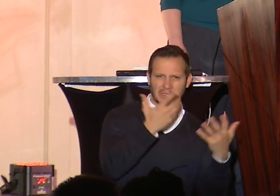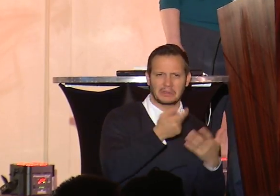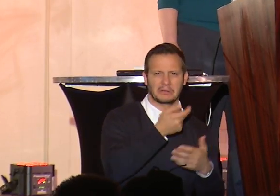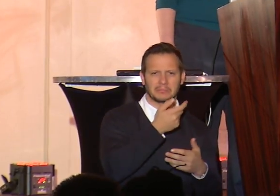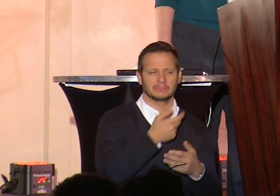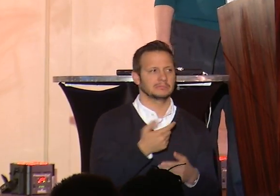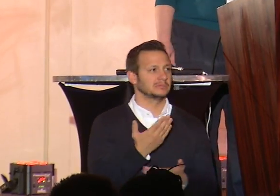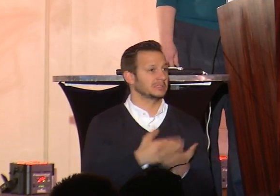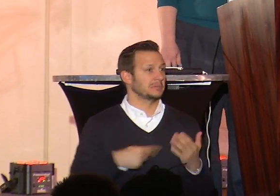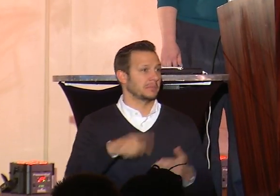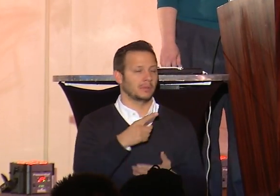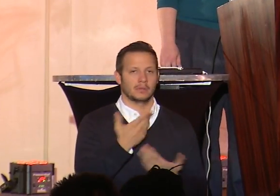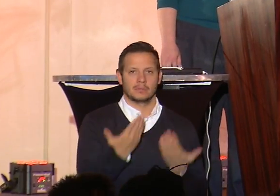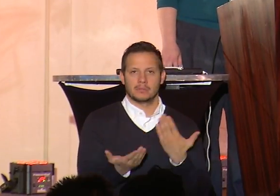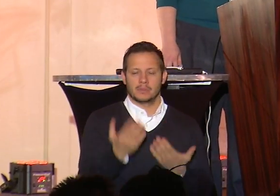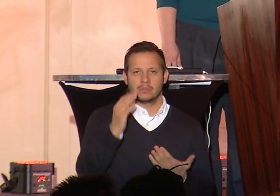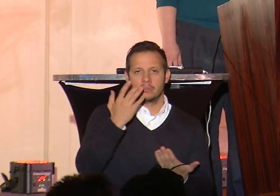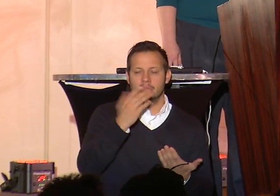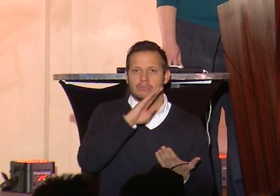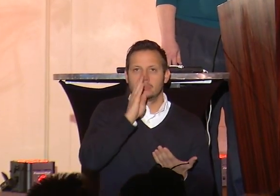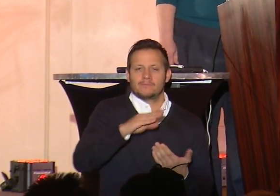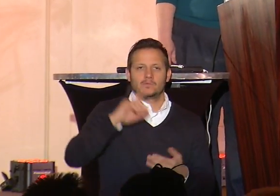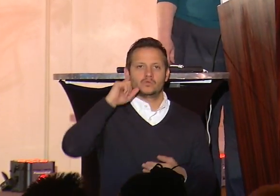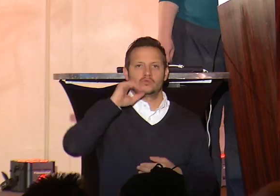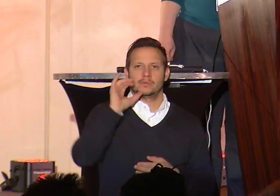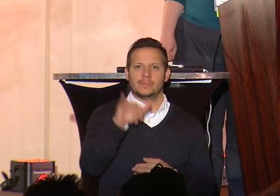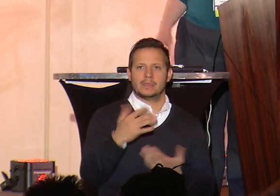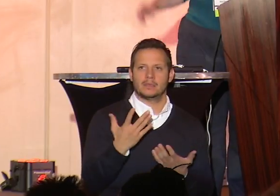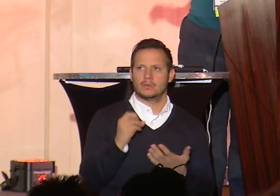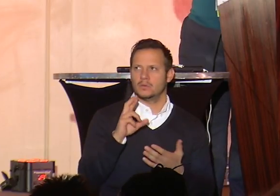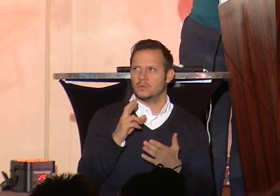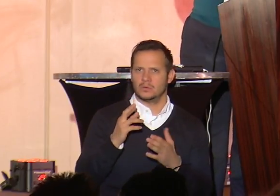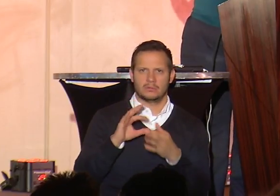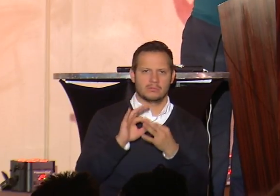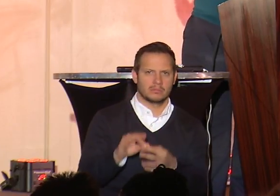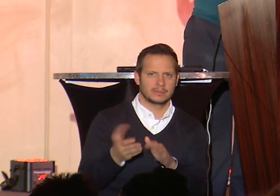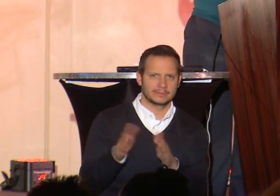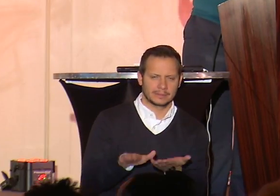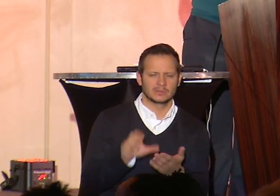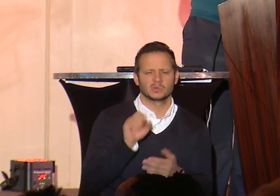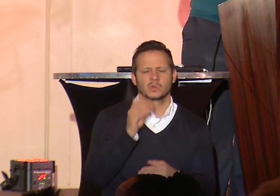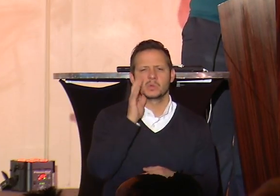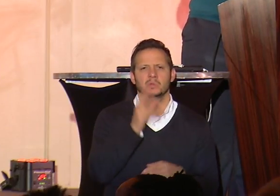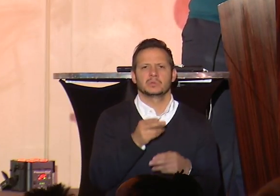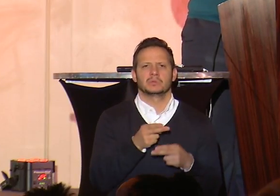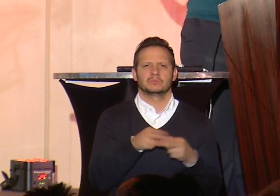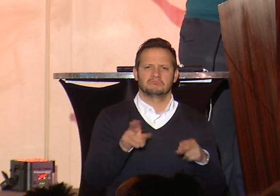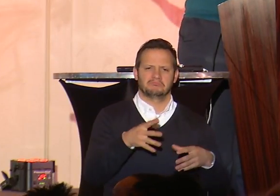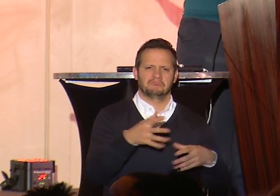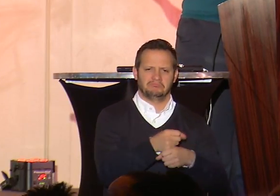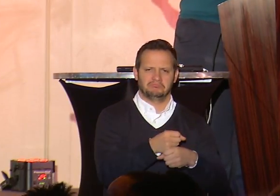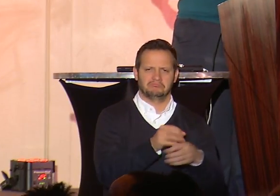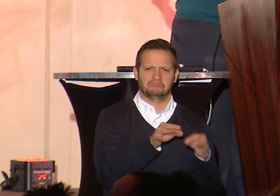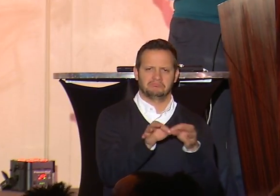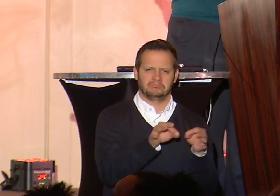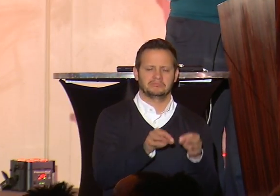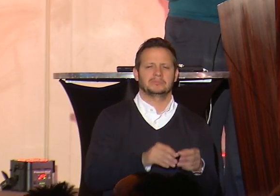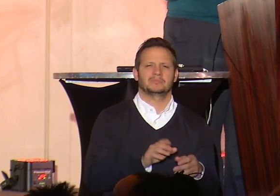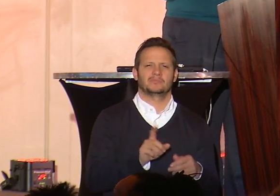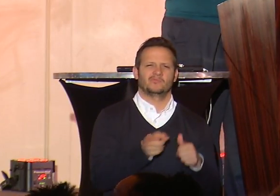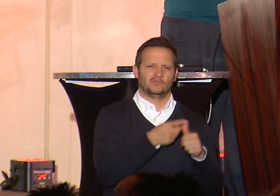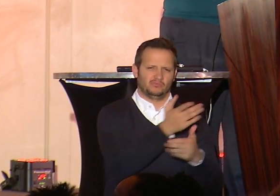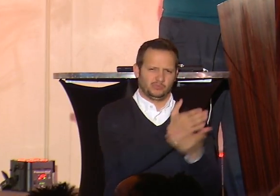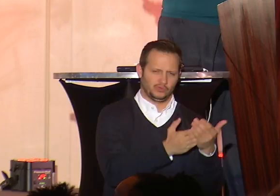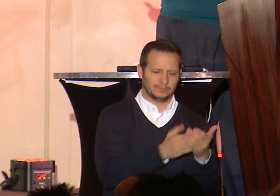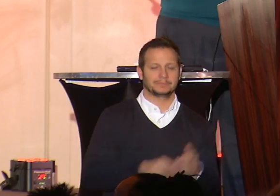or know about some of the things that are going on about dying. So I'm gonna do an overview. And then the second part of my presentation